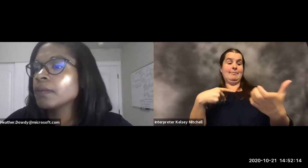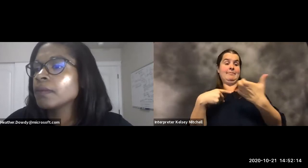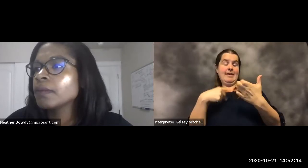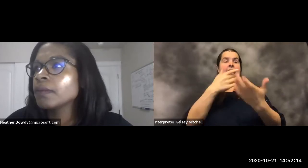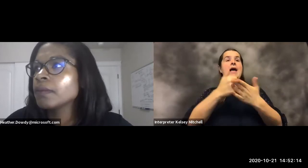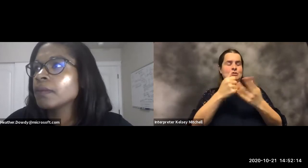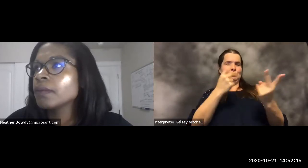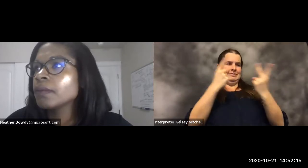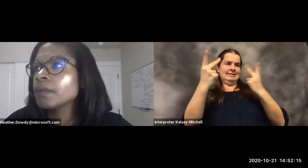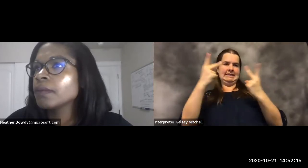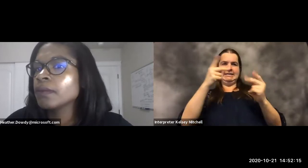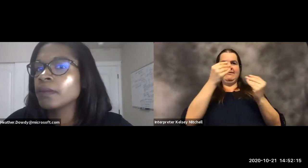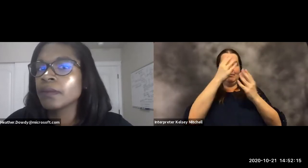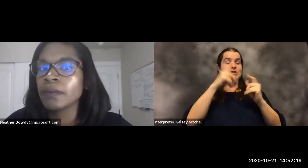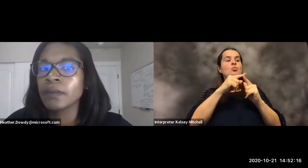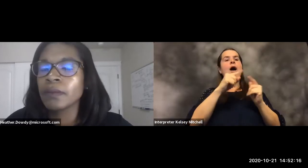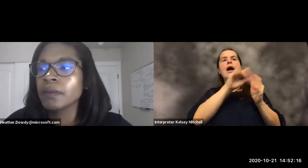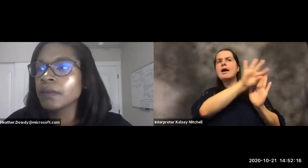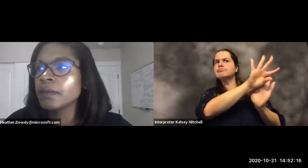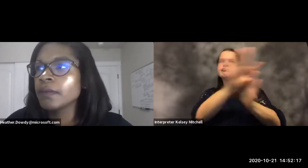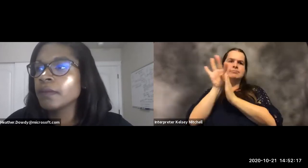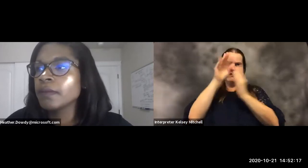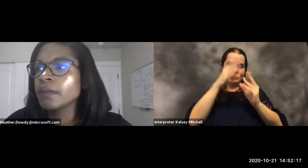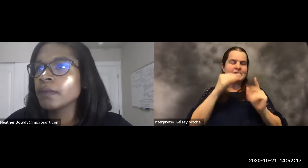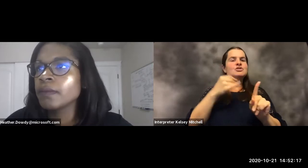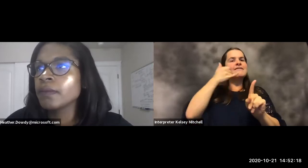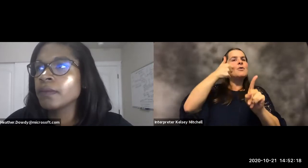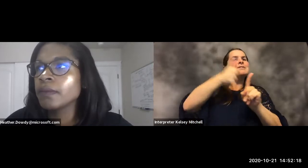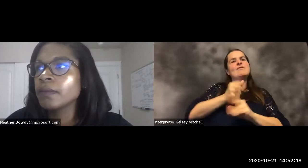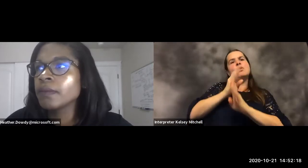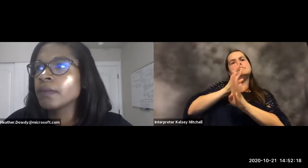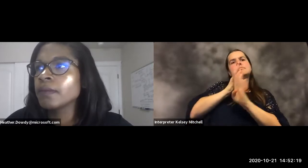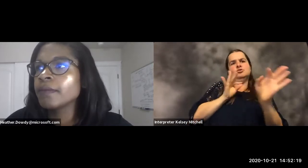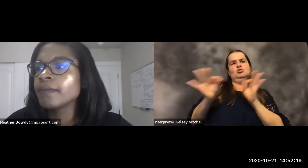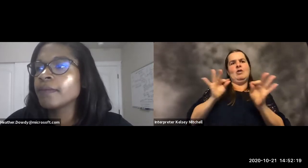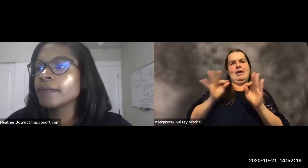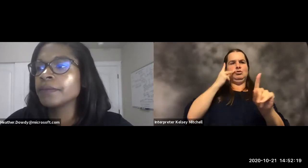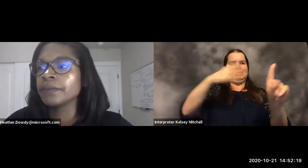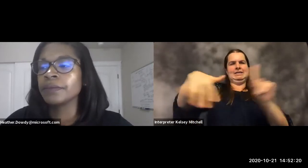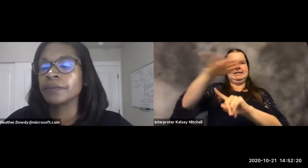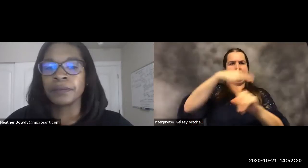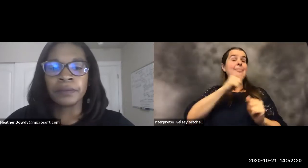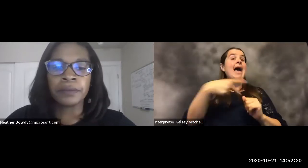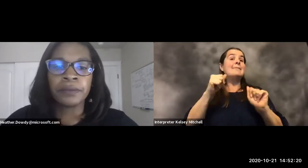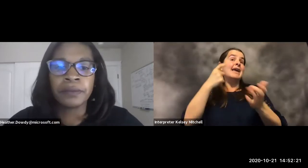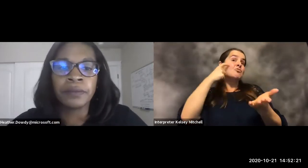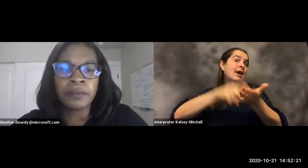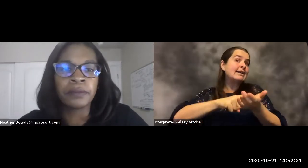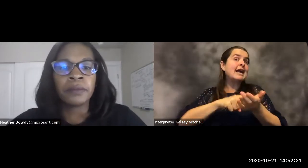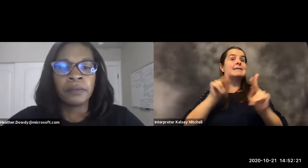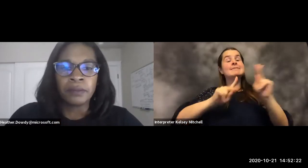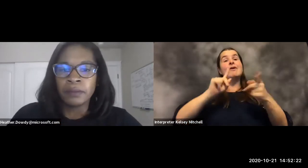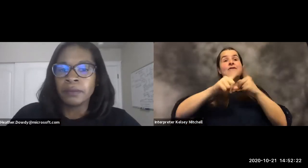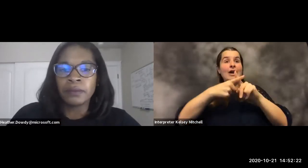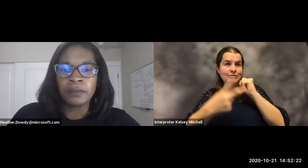an audible experience. Point your phone's camera, select a channel, and hear a description. The app recognizes saved friends.